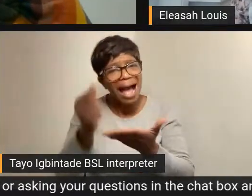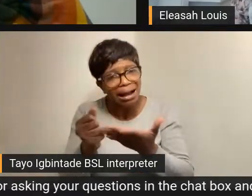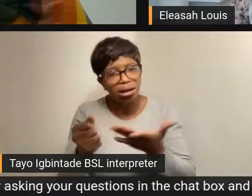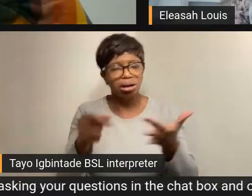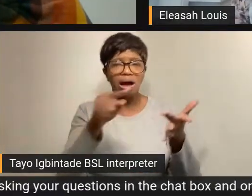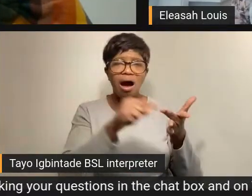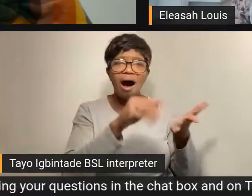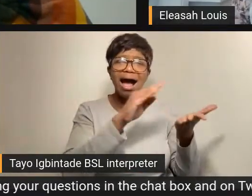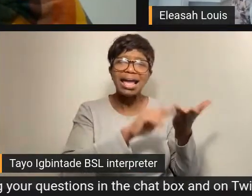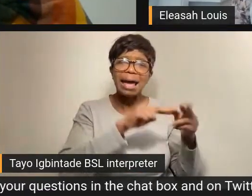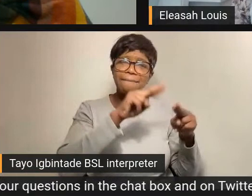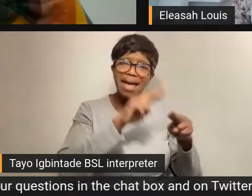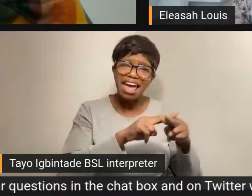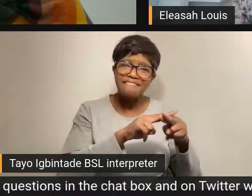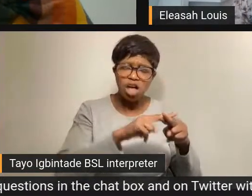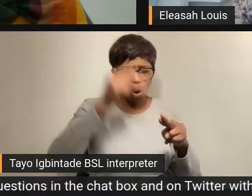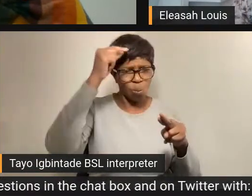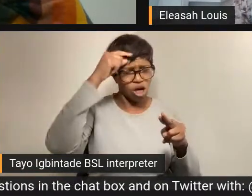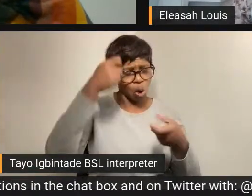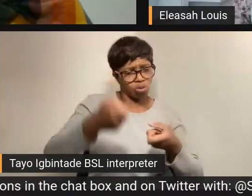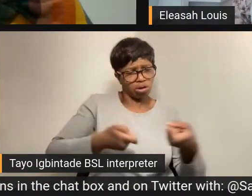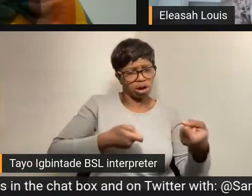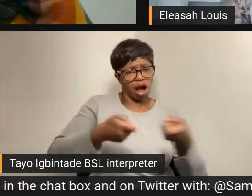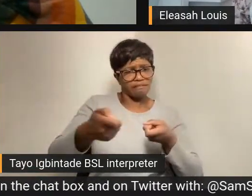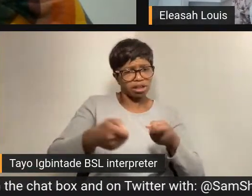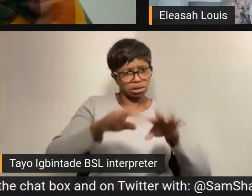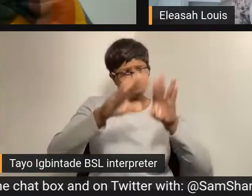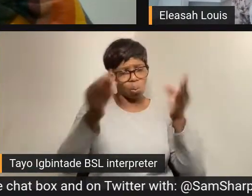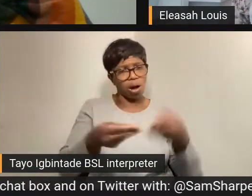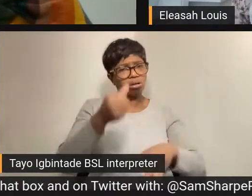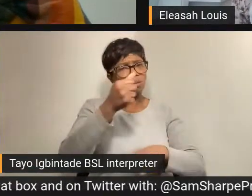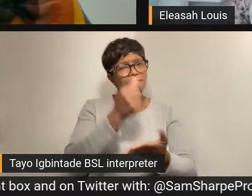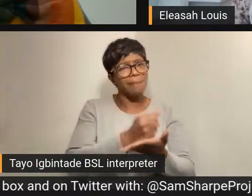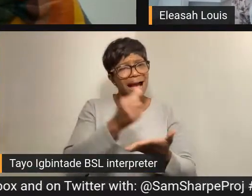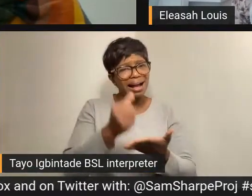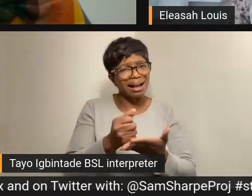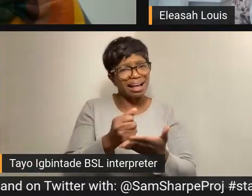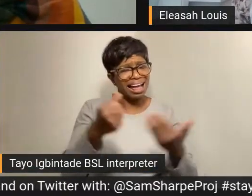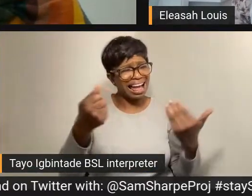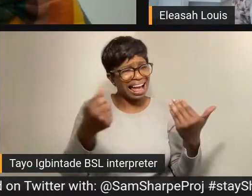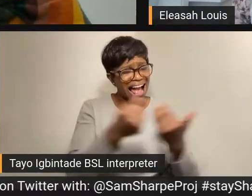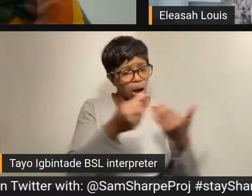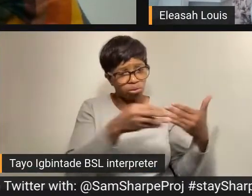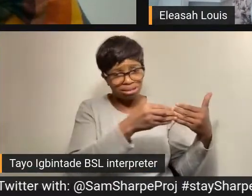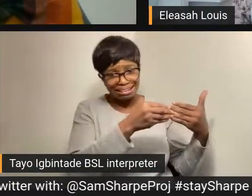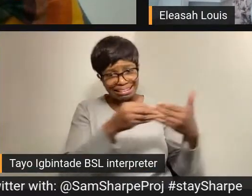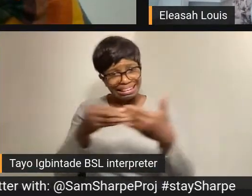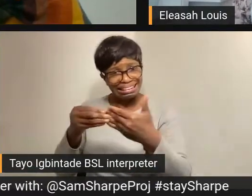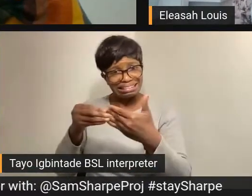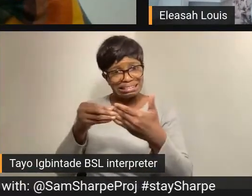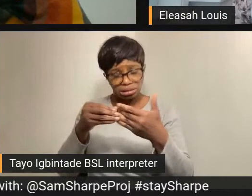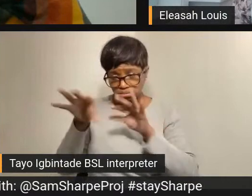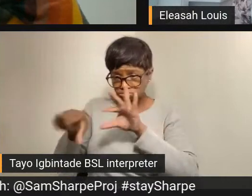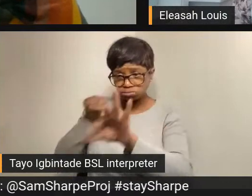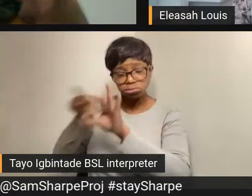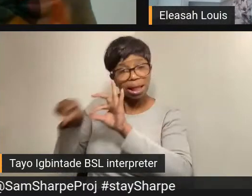the governance of the World Bank and how the leadership of the World Bank is elected